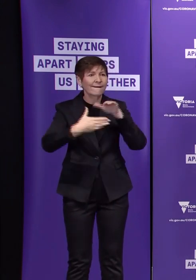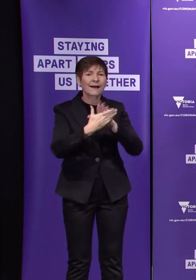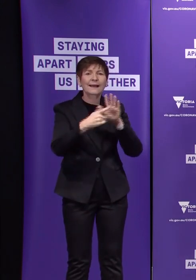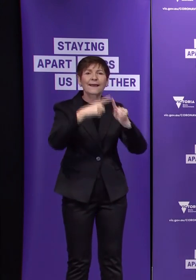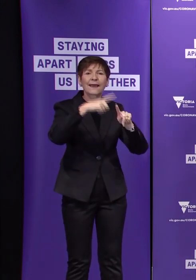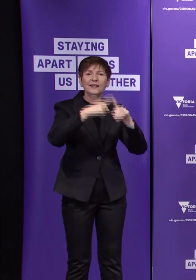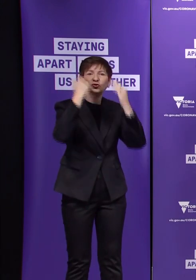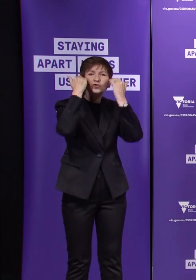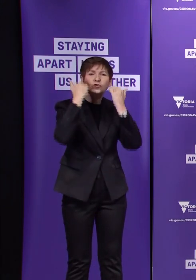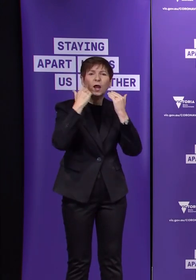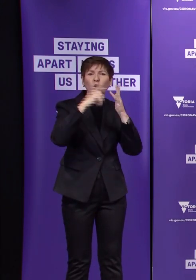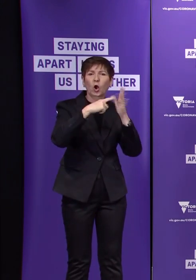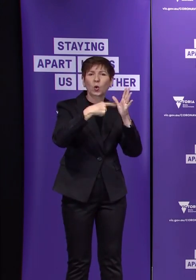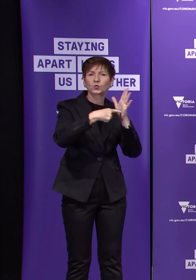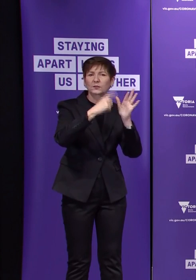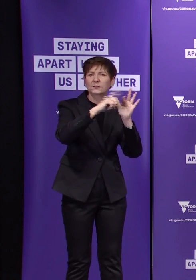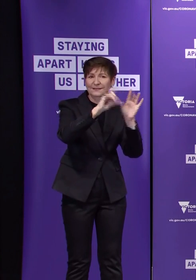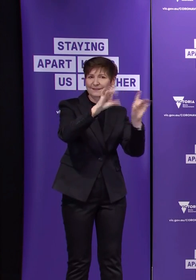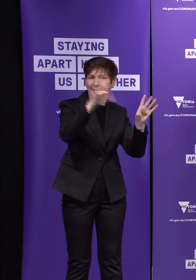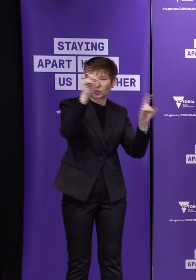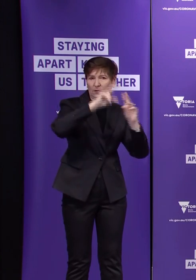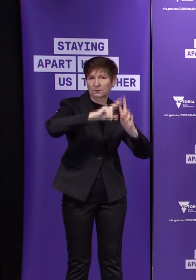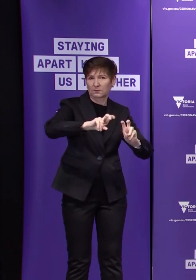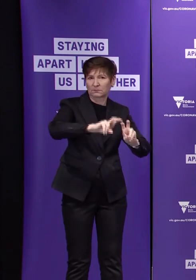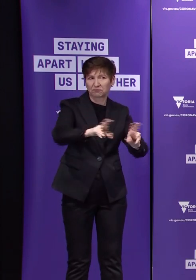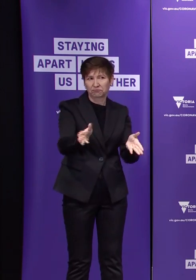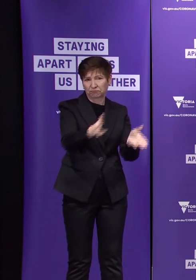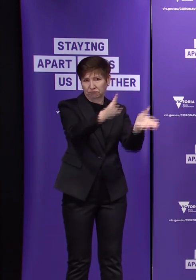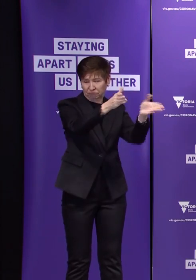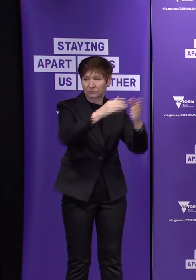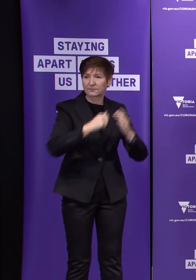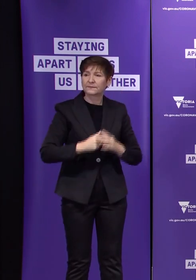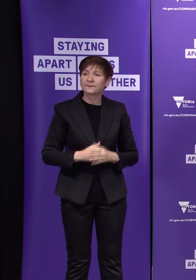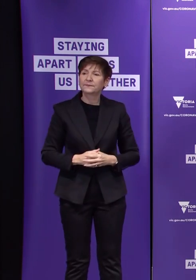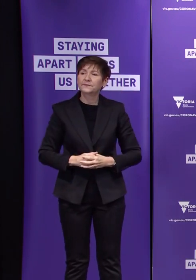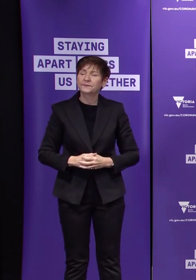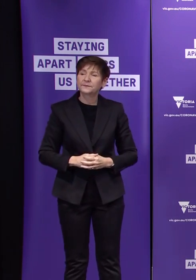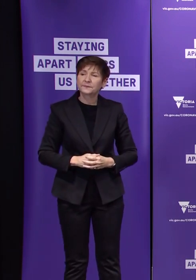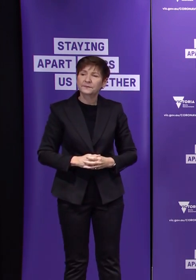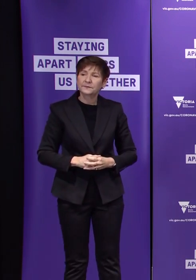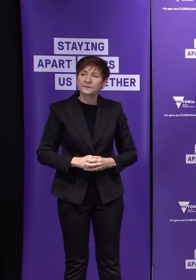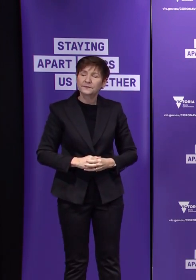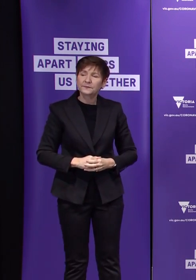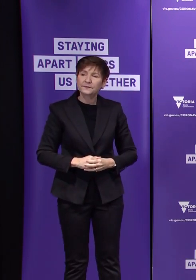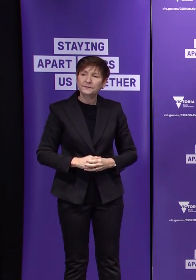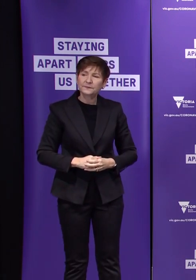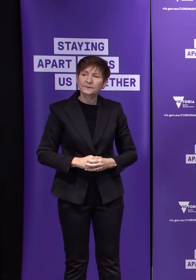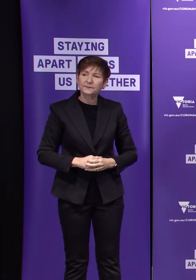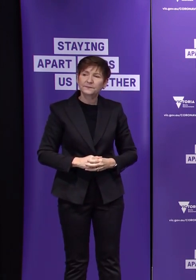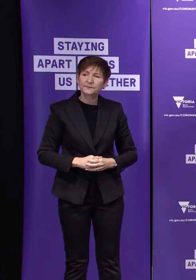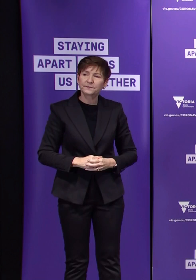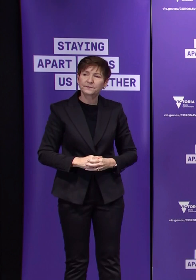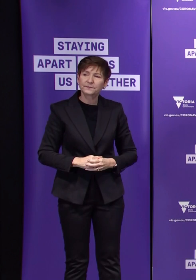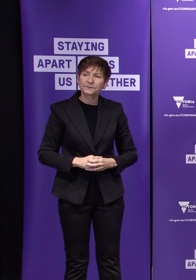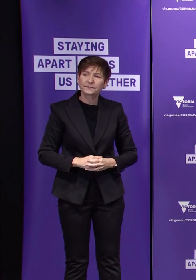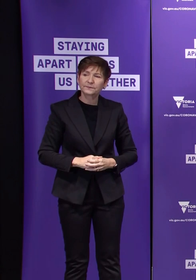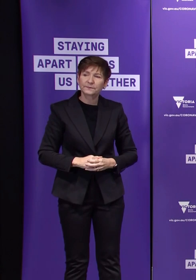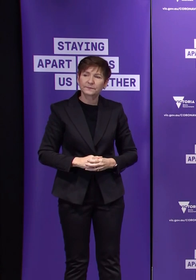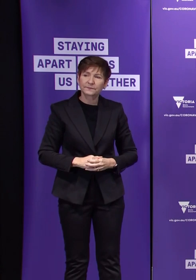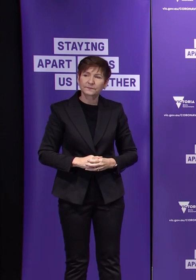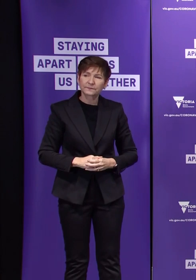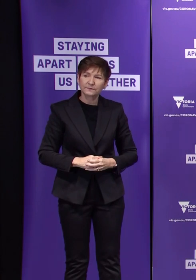touched on the fact that the private security guard arrangement there may be a long-standing one, but the local residents seem to have